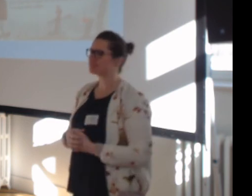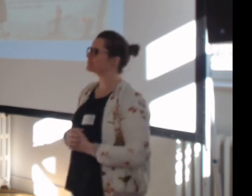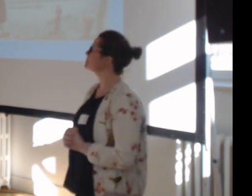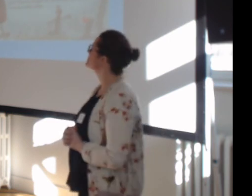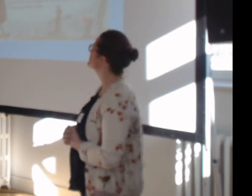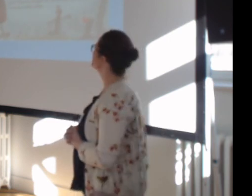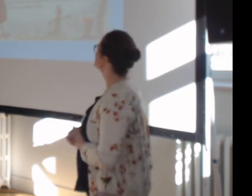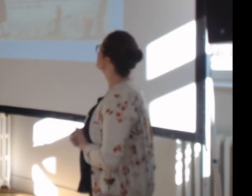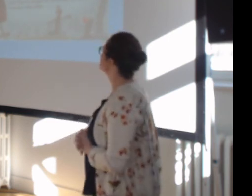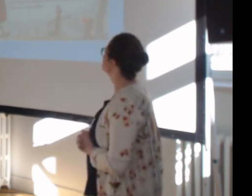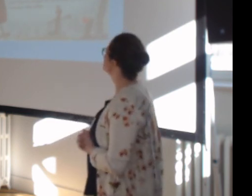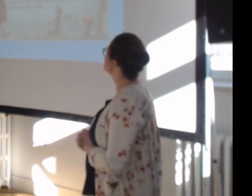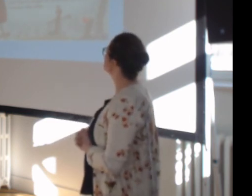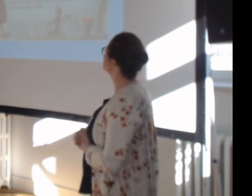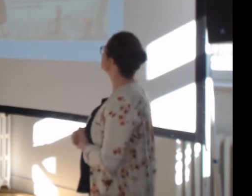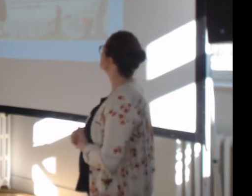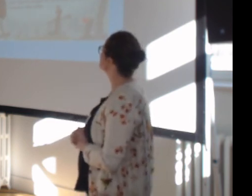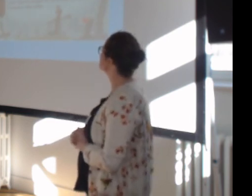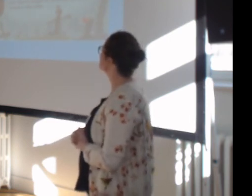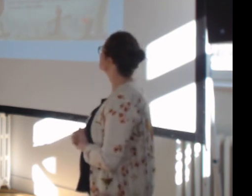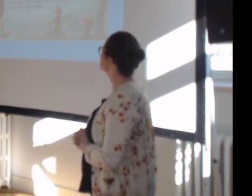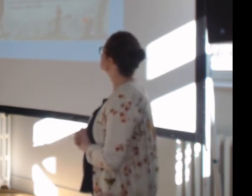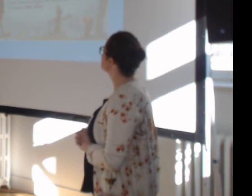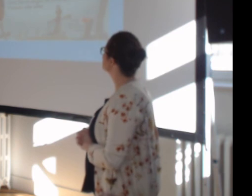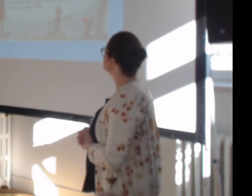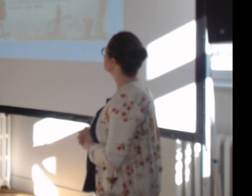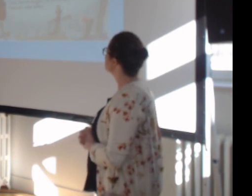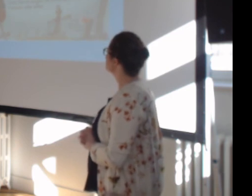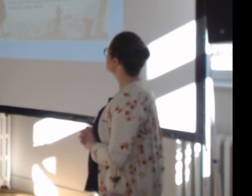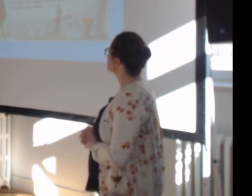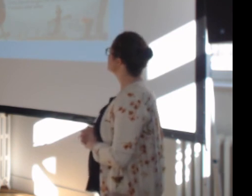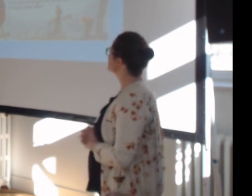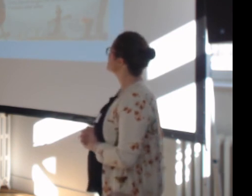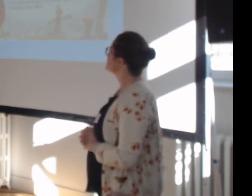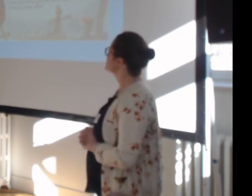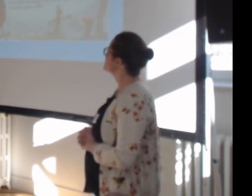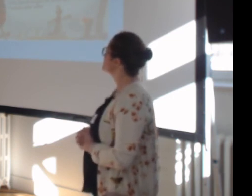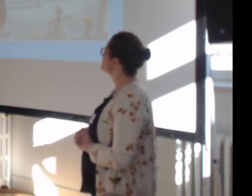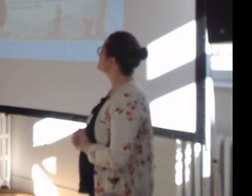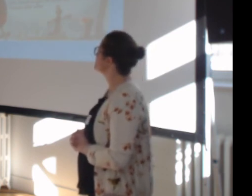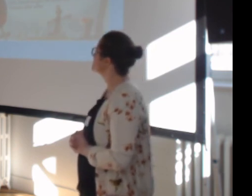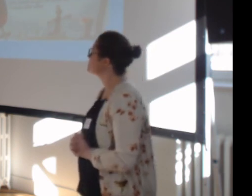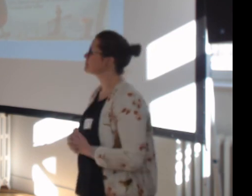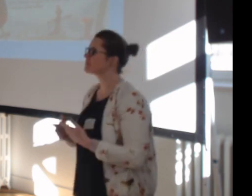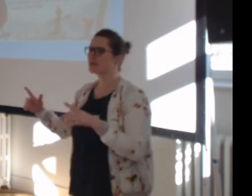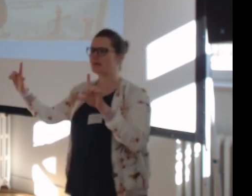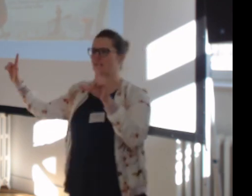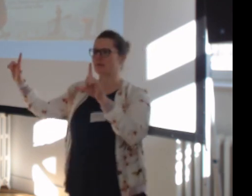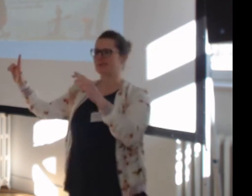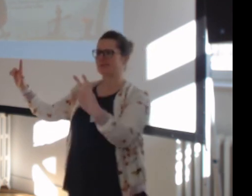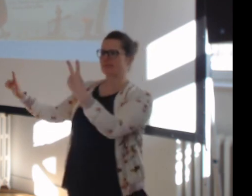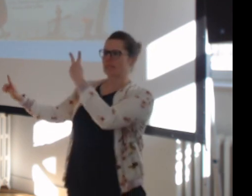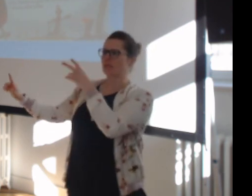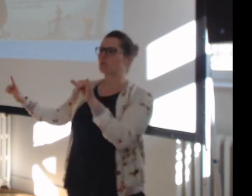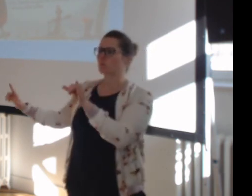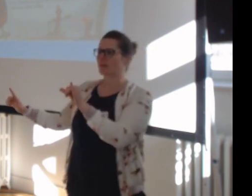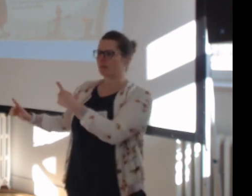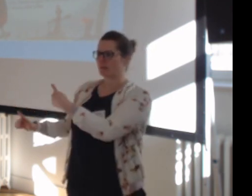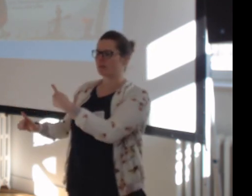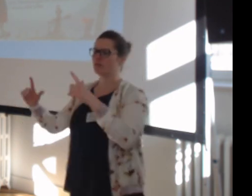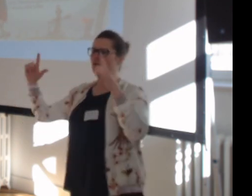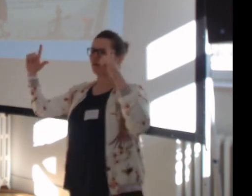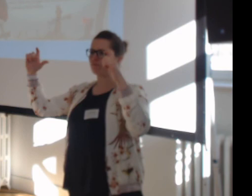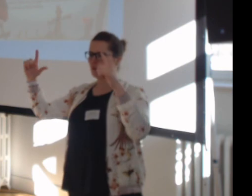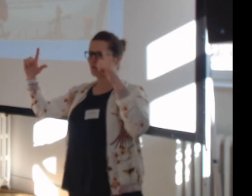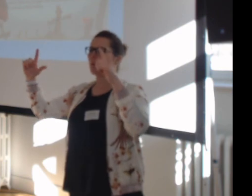repartieron la herencia que les había dejado su padre. What we see on the screen is a